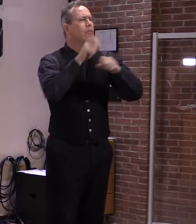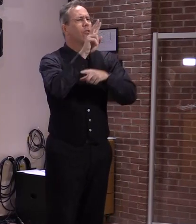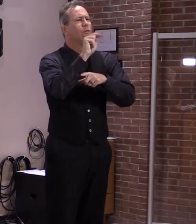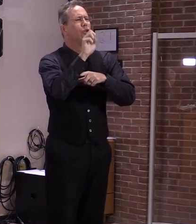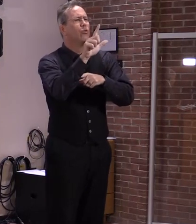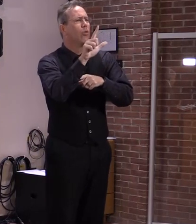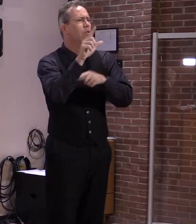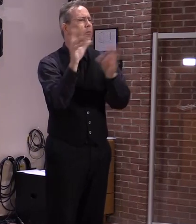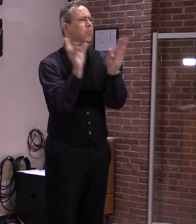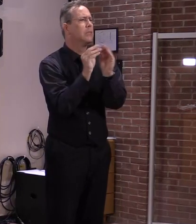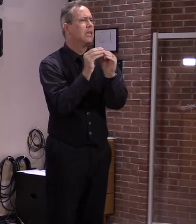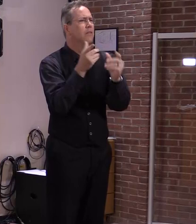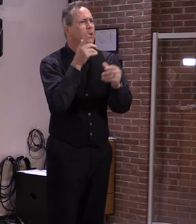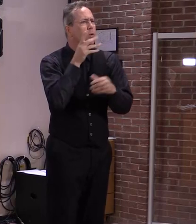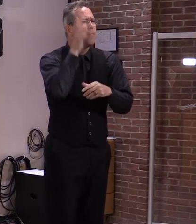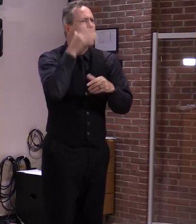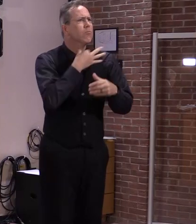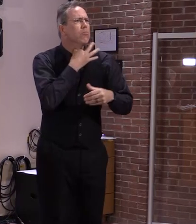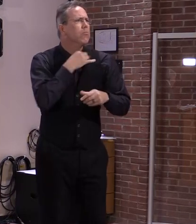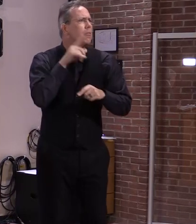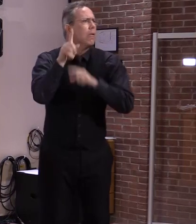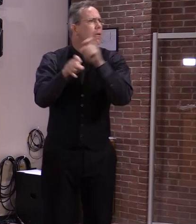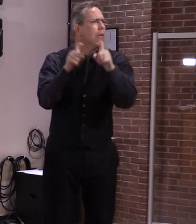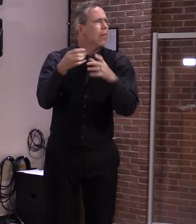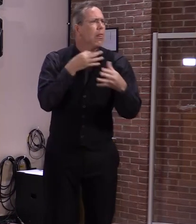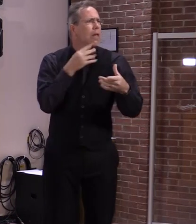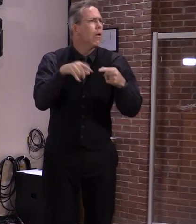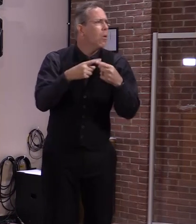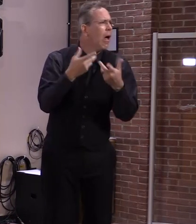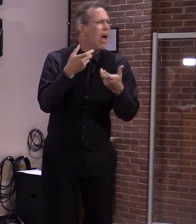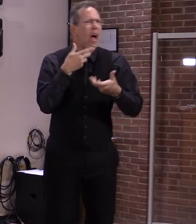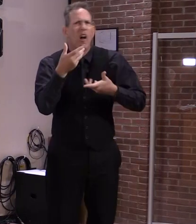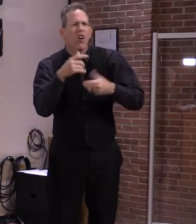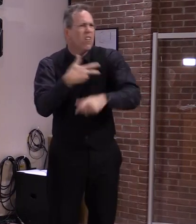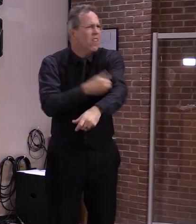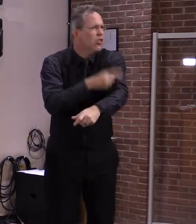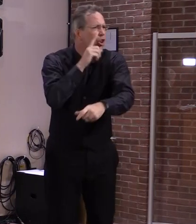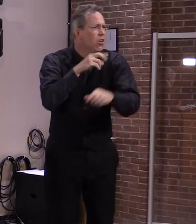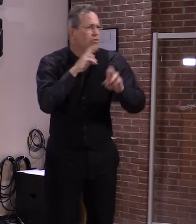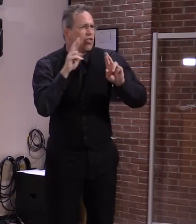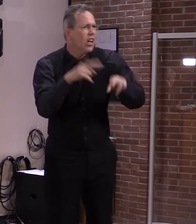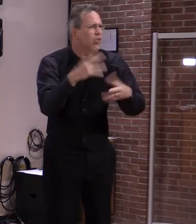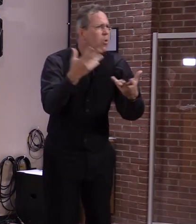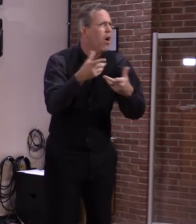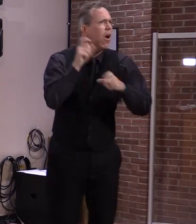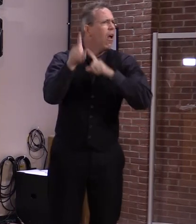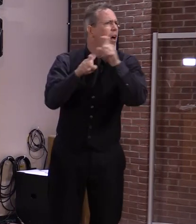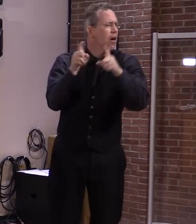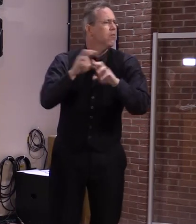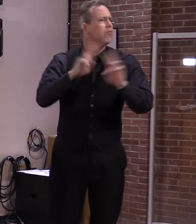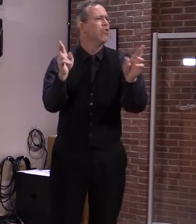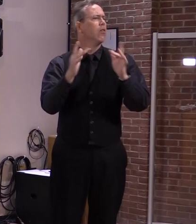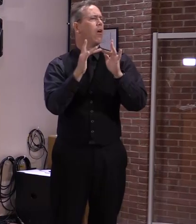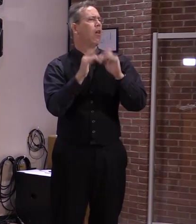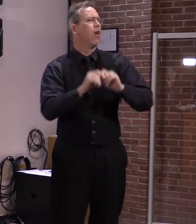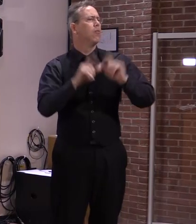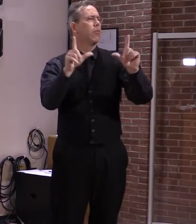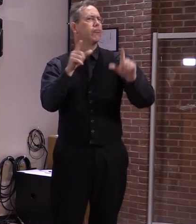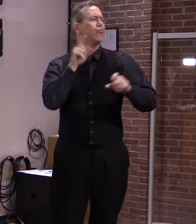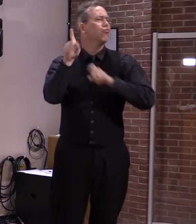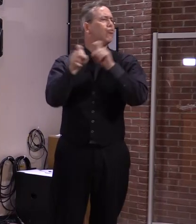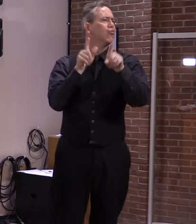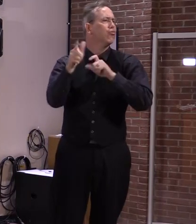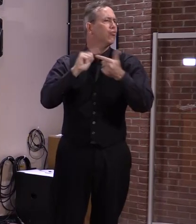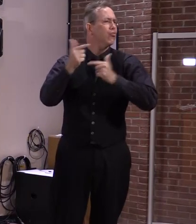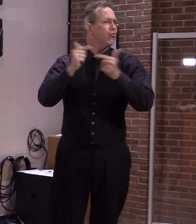vaccine in adolescents and to answer any of your questions. This is an opportunity to speak with a